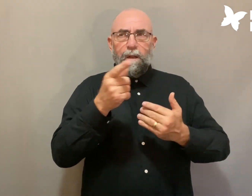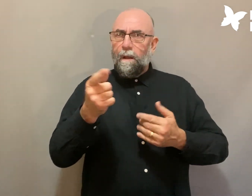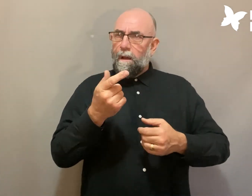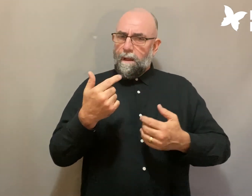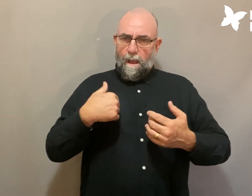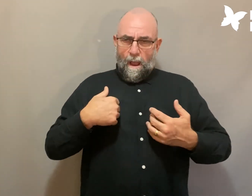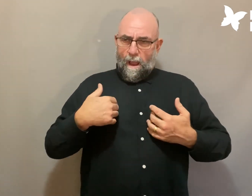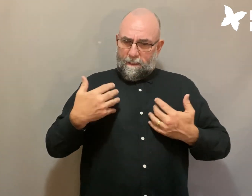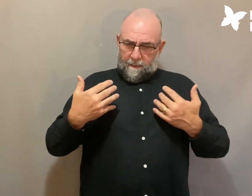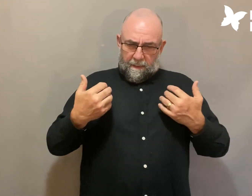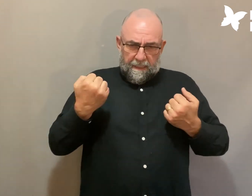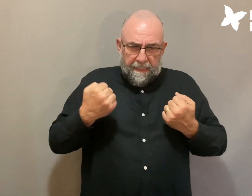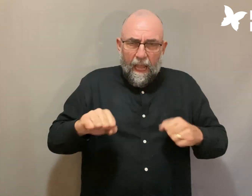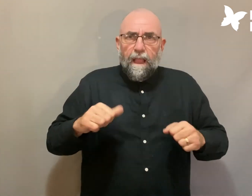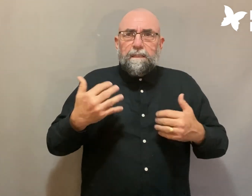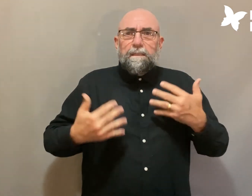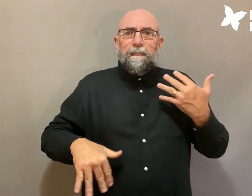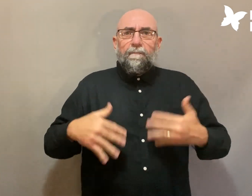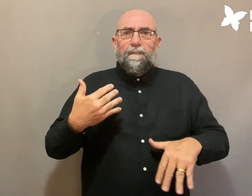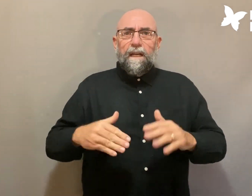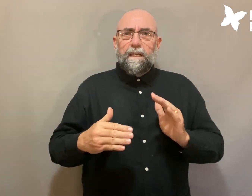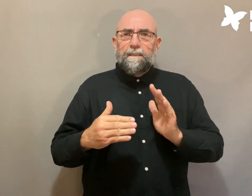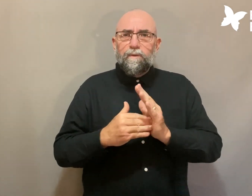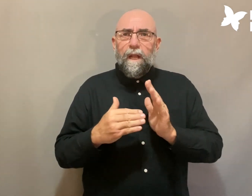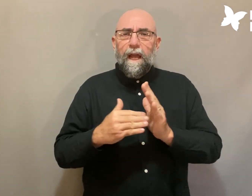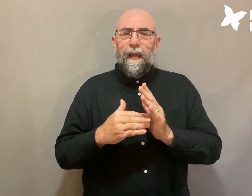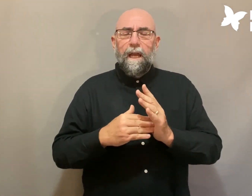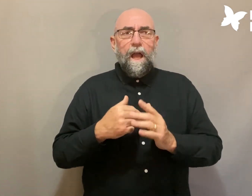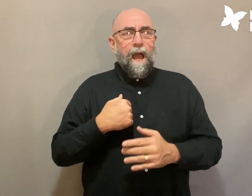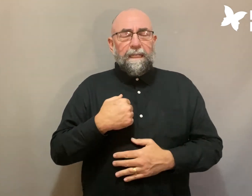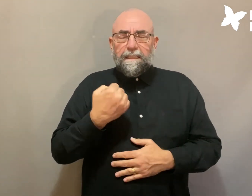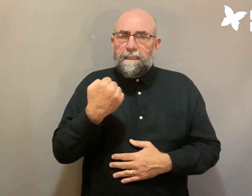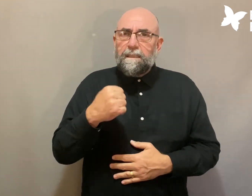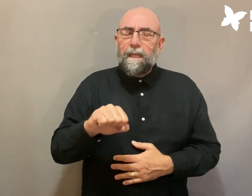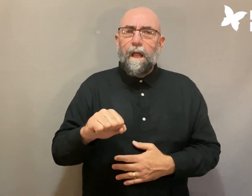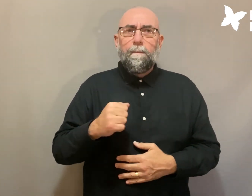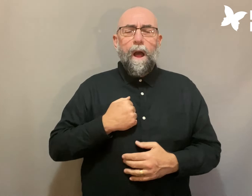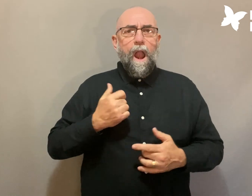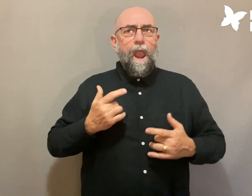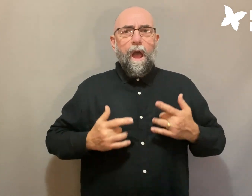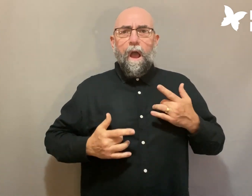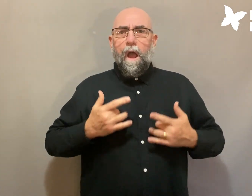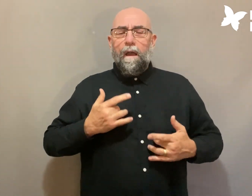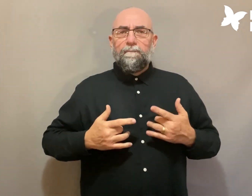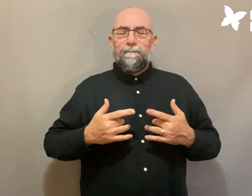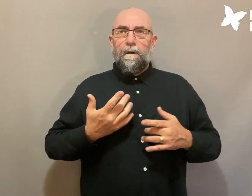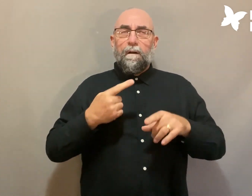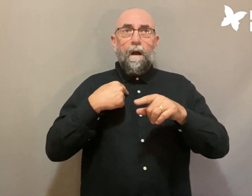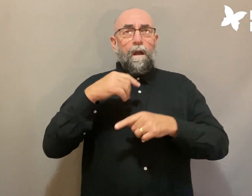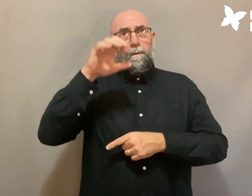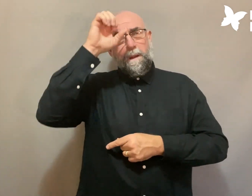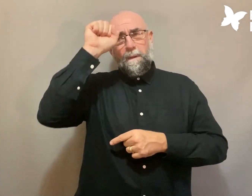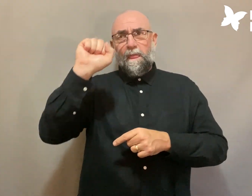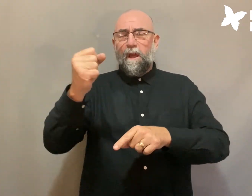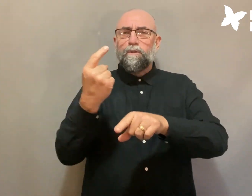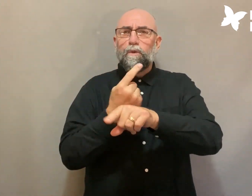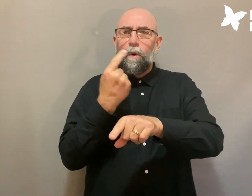affects me. I still live my life on the words that they told me. I